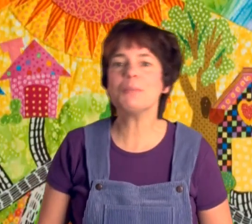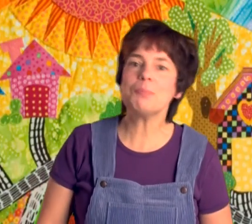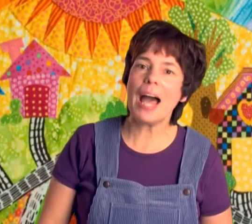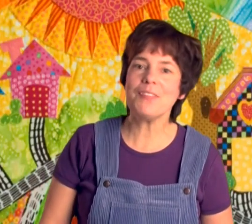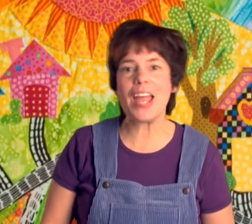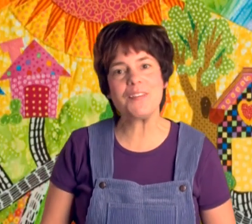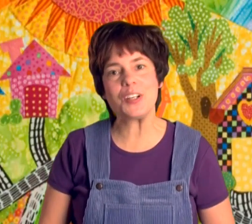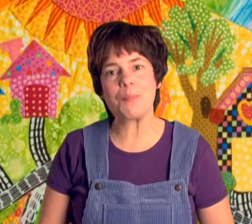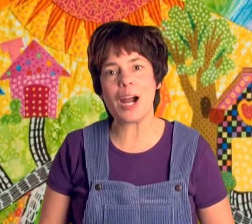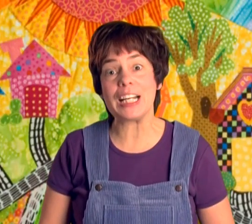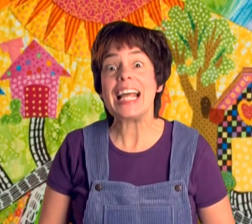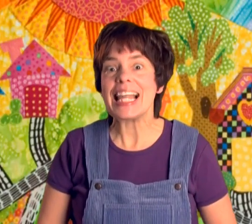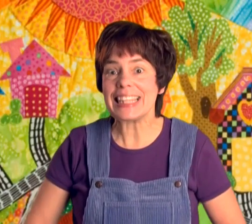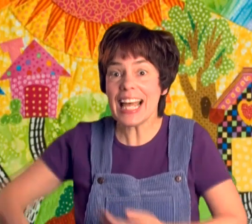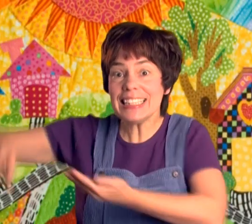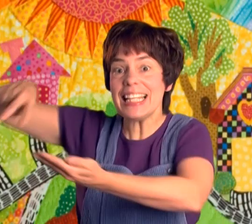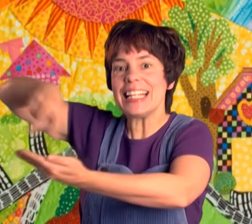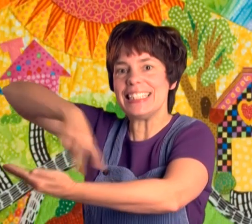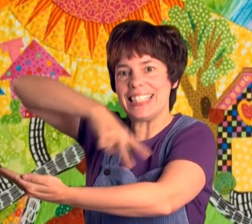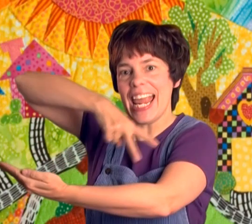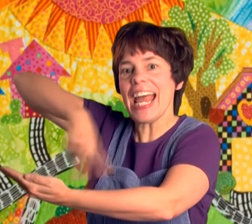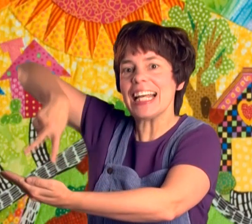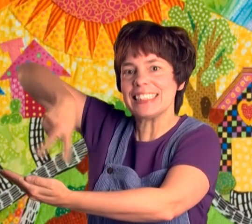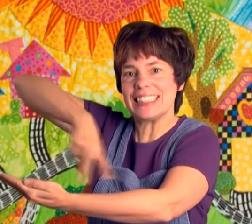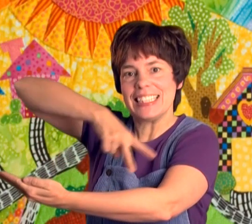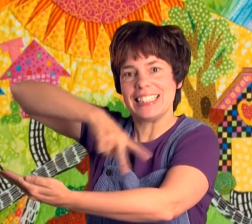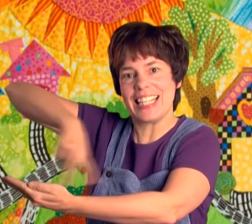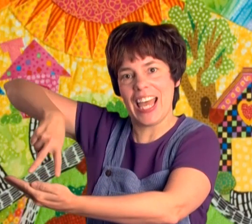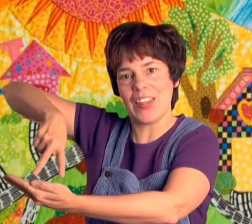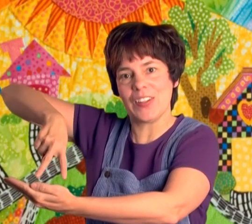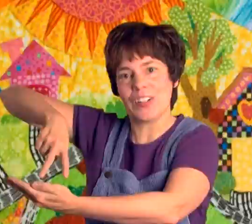Comes my favorite part. Let's dance together.